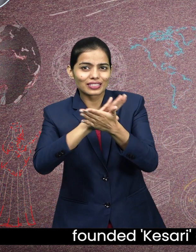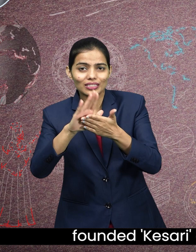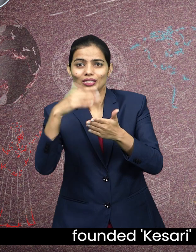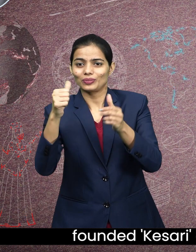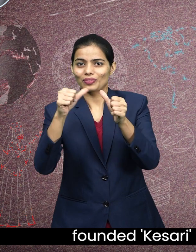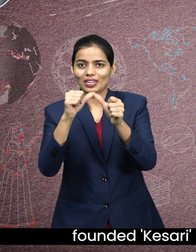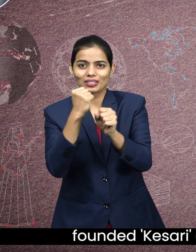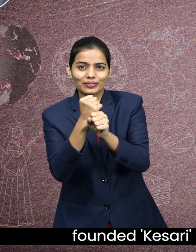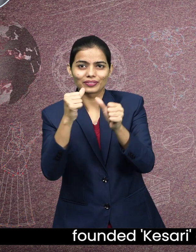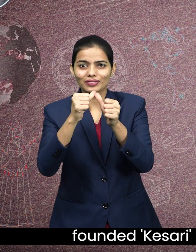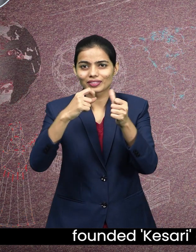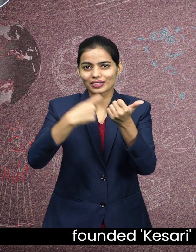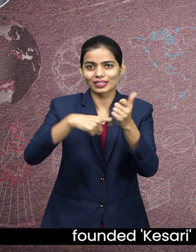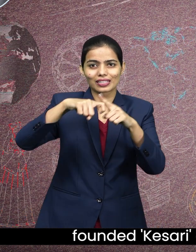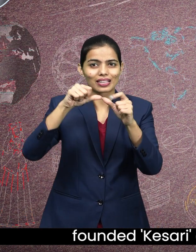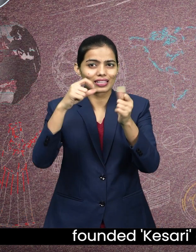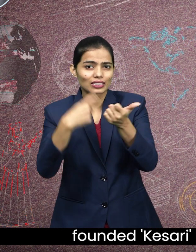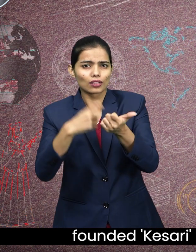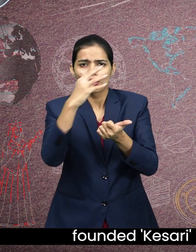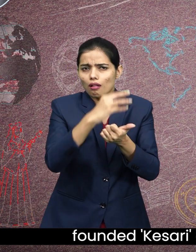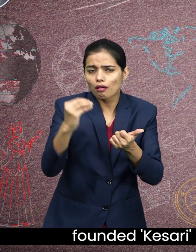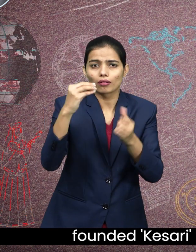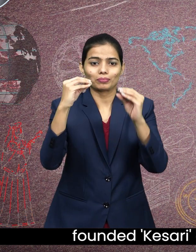Maratha newspapers,